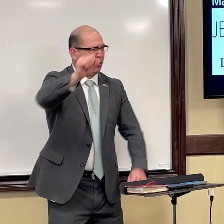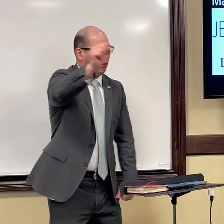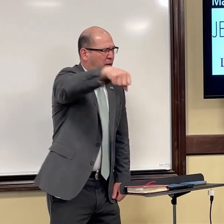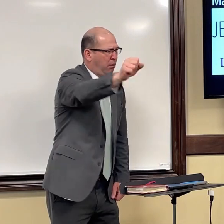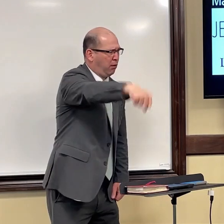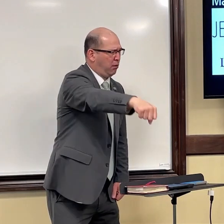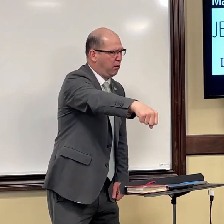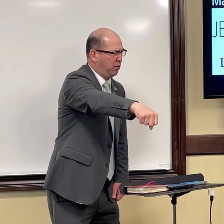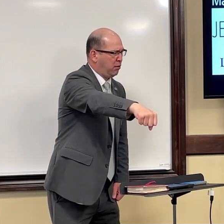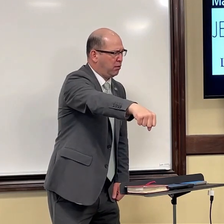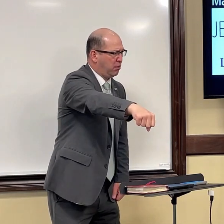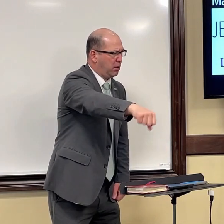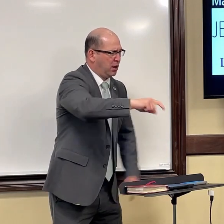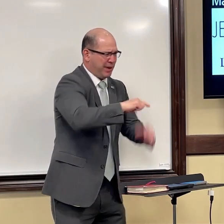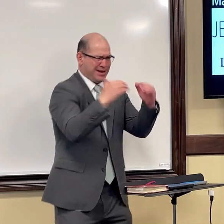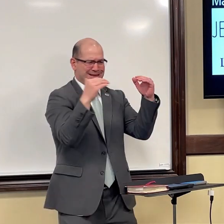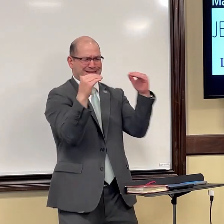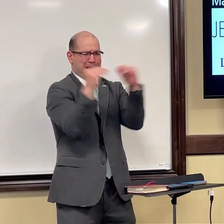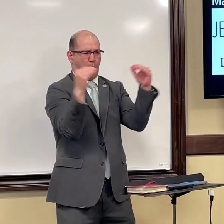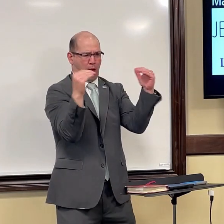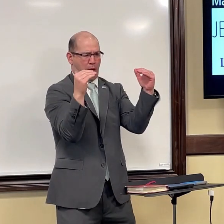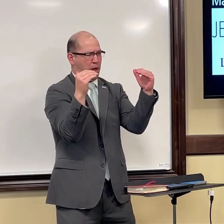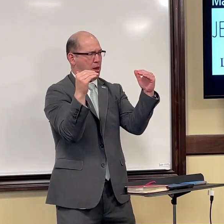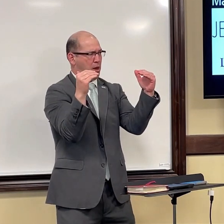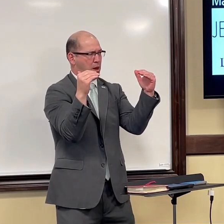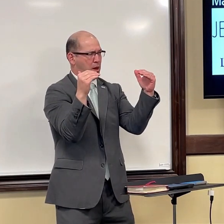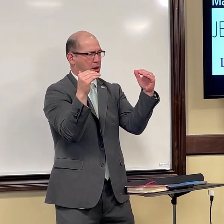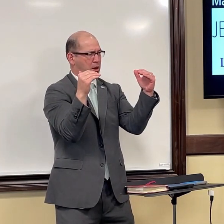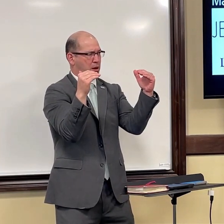Their responsibilities are different, but they are equal.